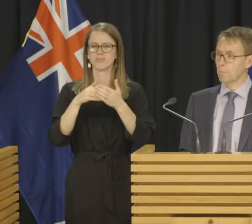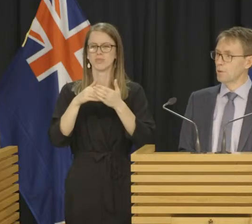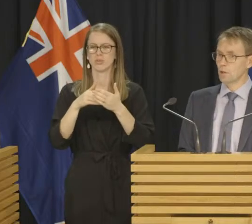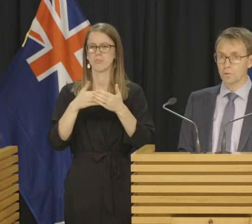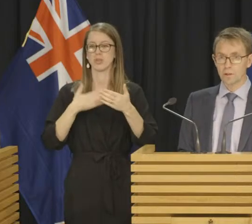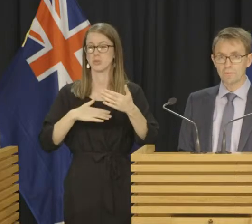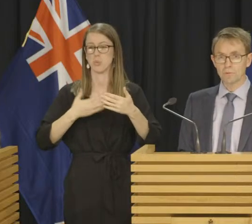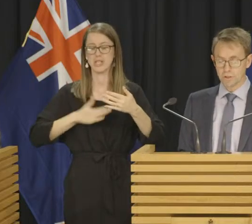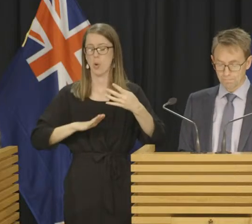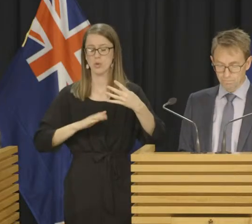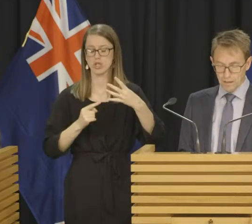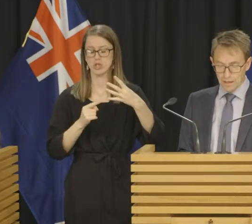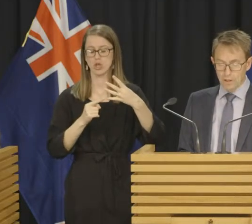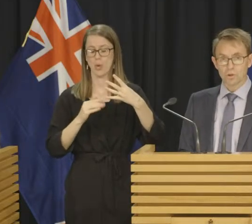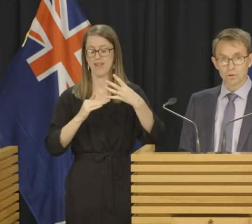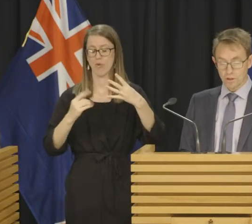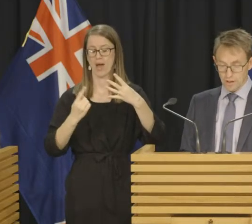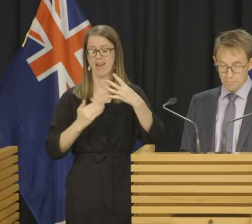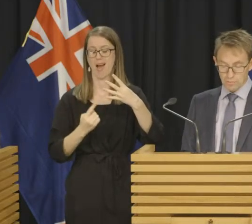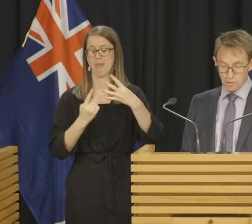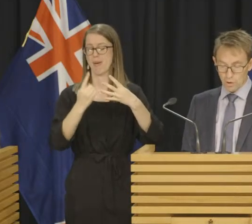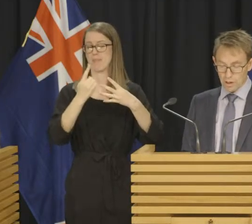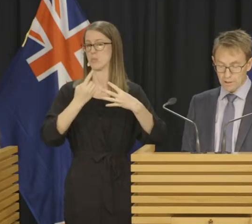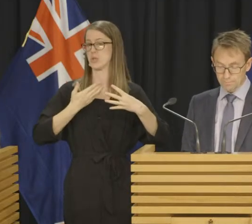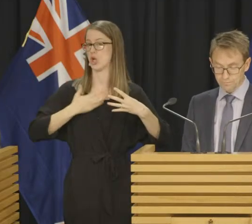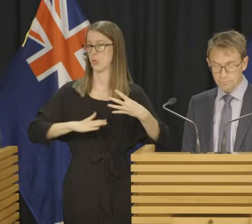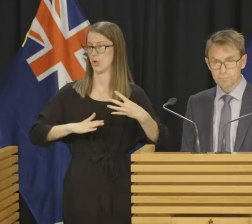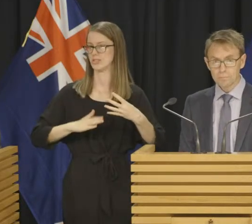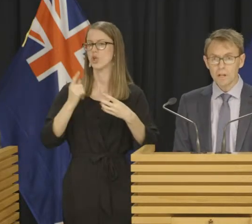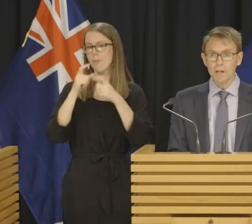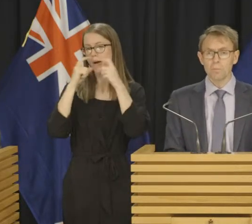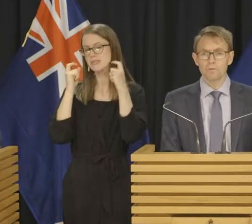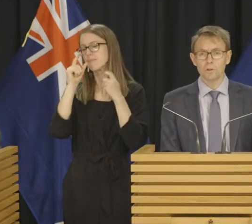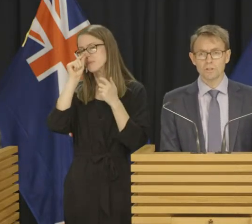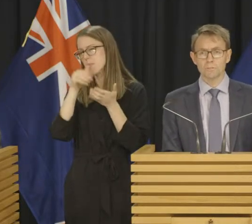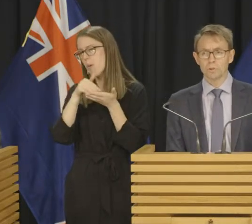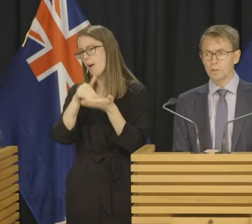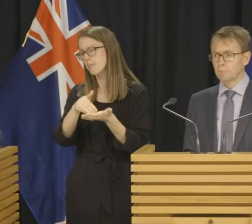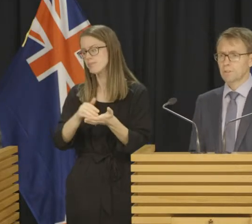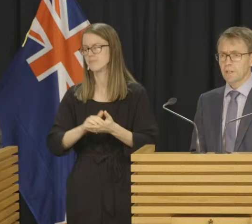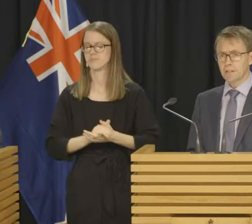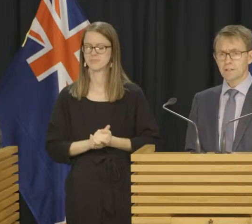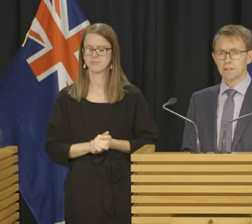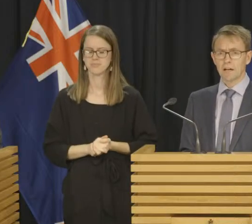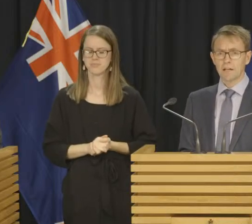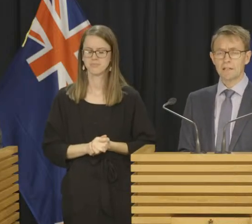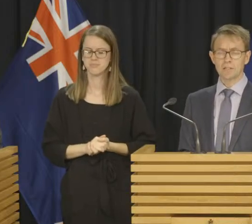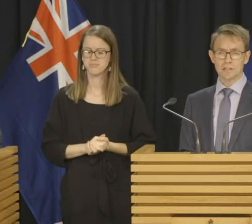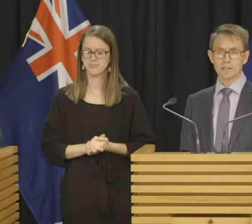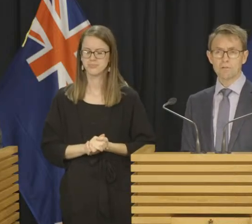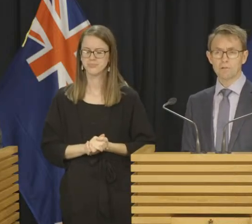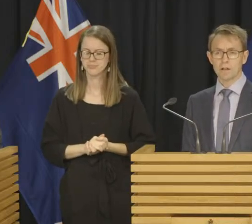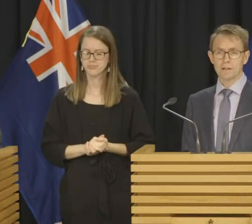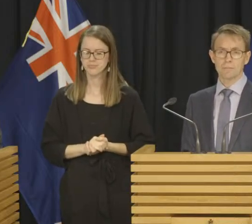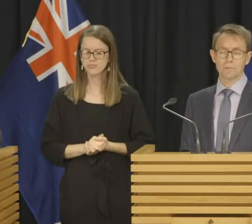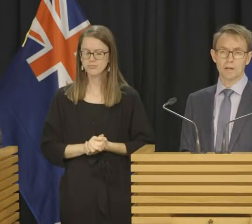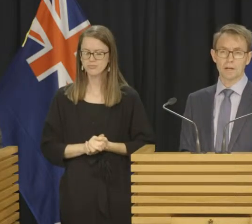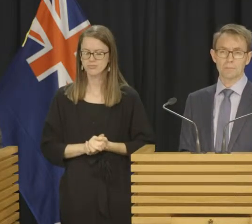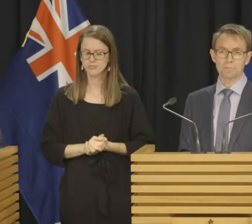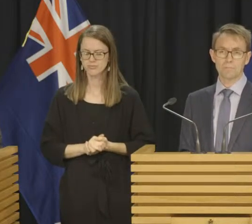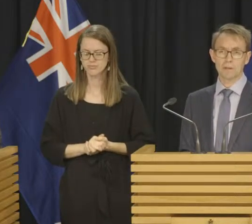to go up alert levels should they be required. We've got some good up-to-date, easily